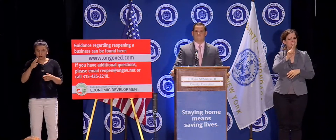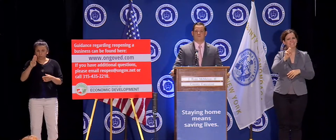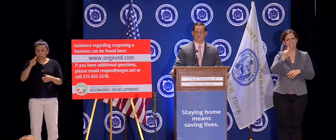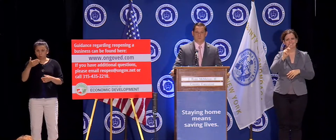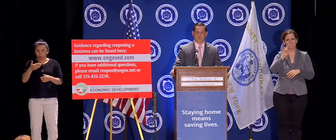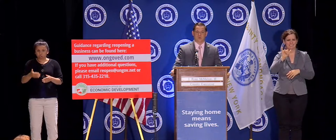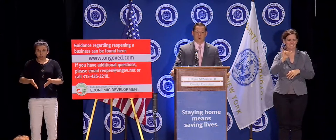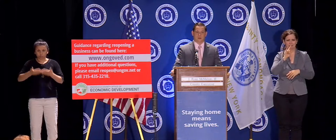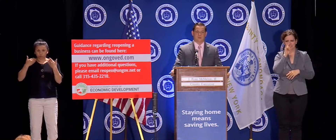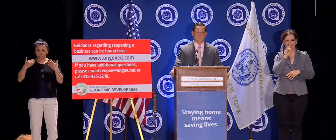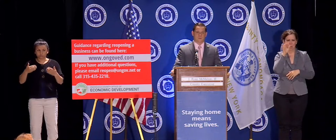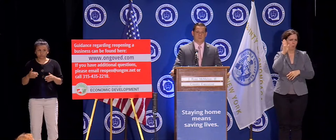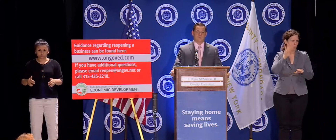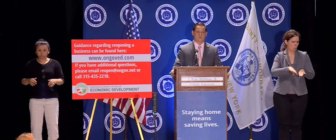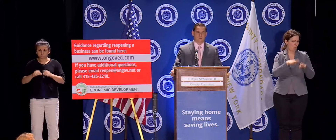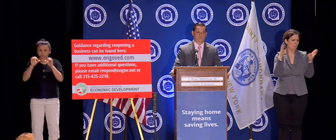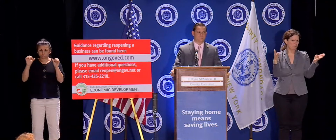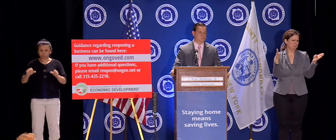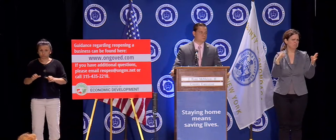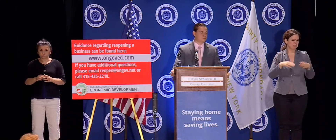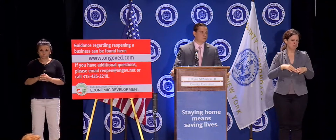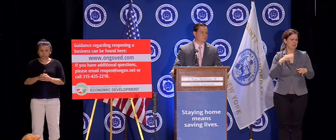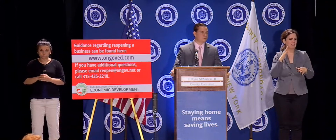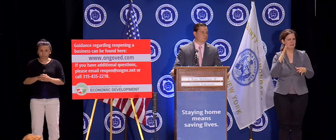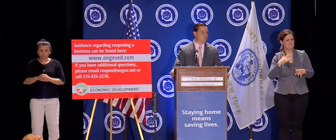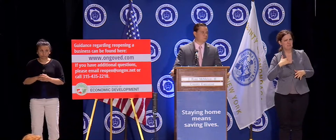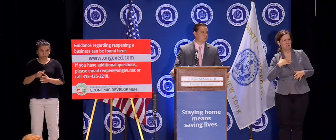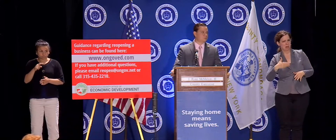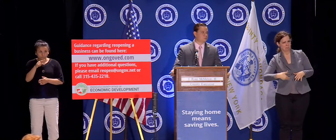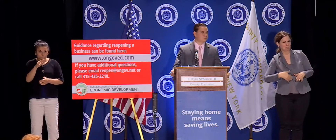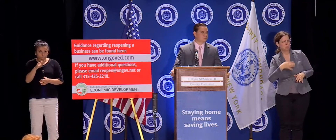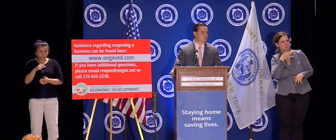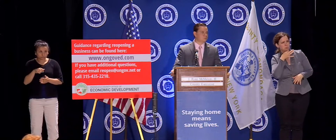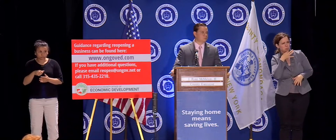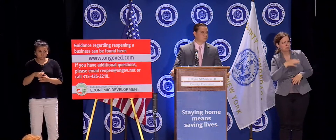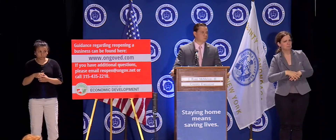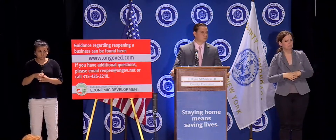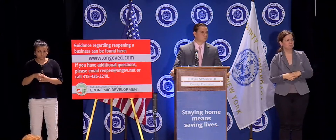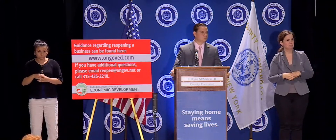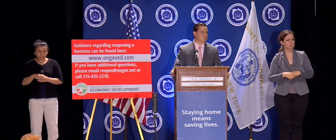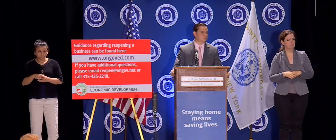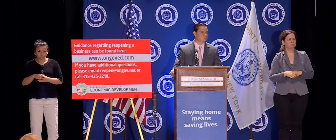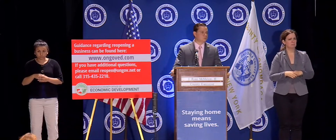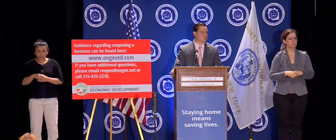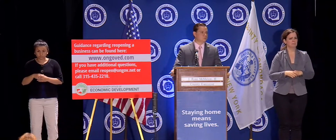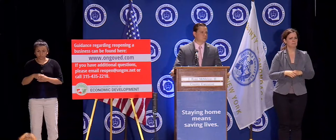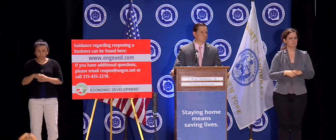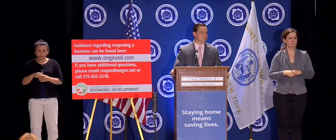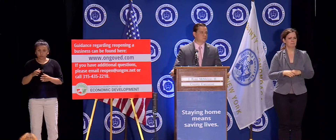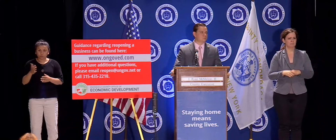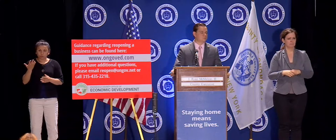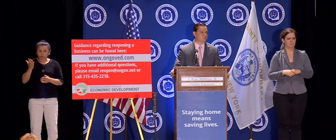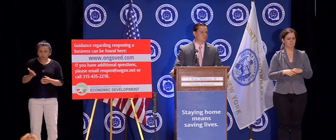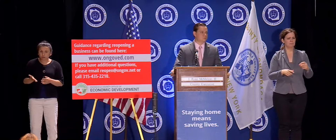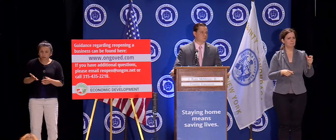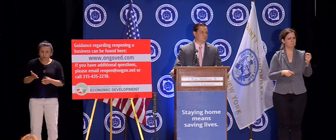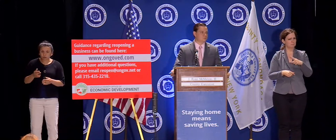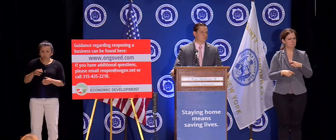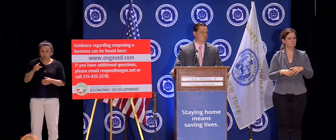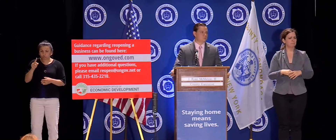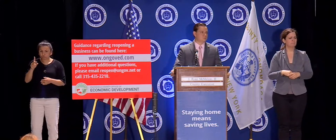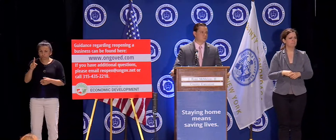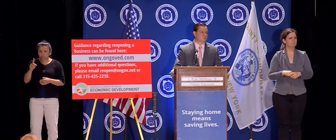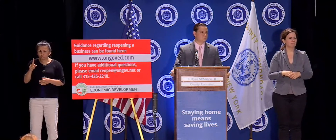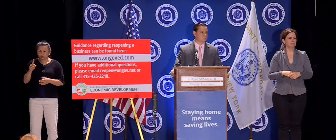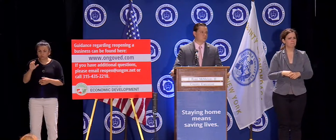Correct. update? Correct. When are we going to get to see the next round of sales tax numbers? And do you have any indication so far